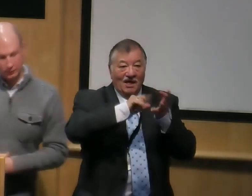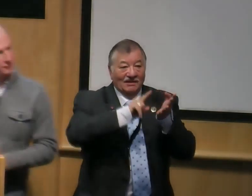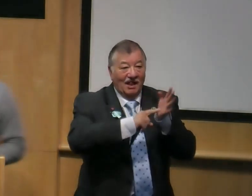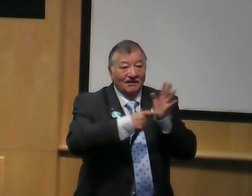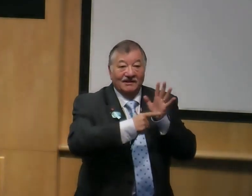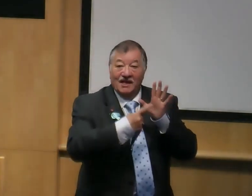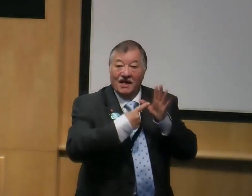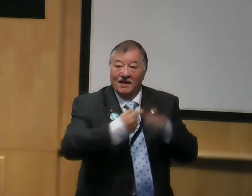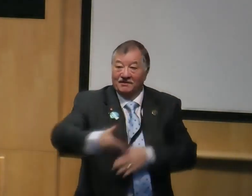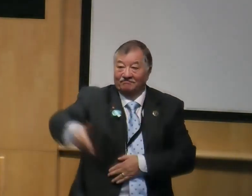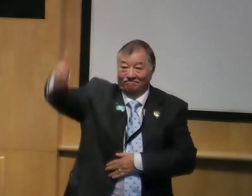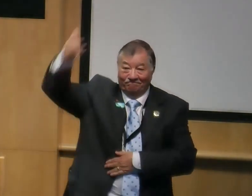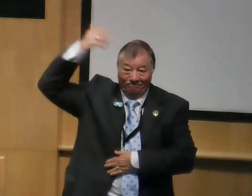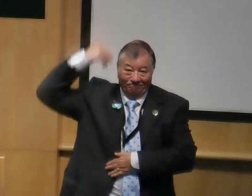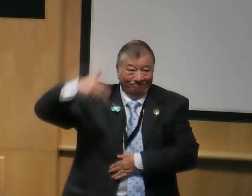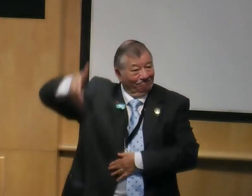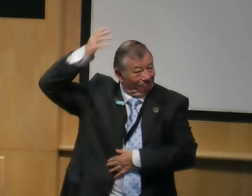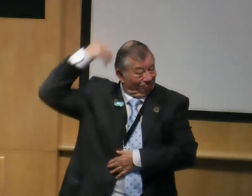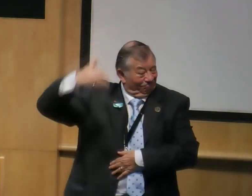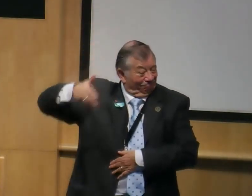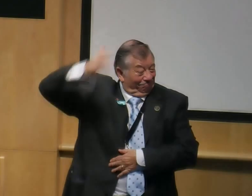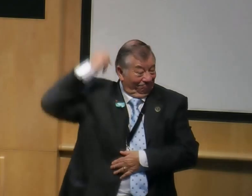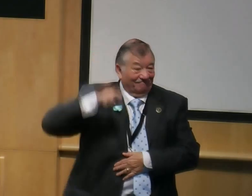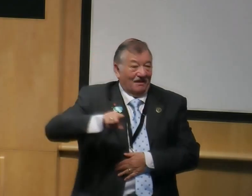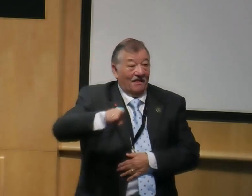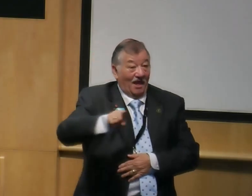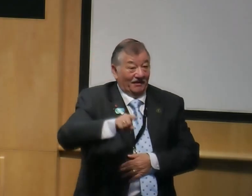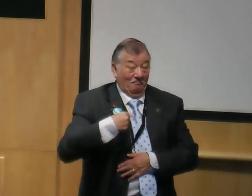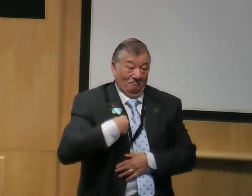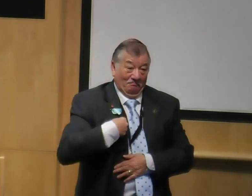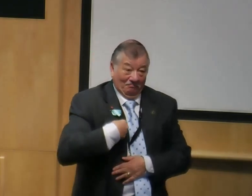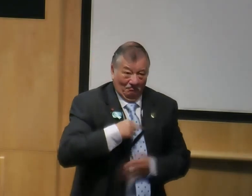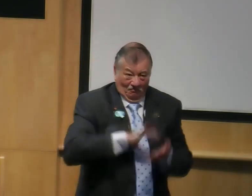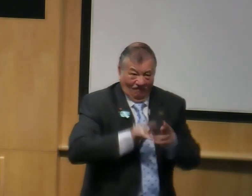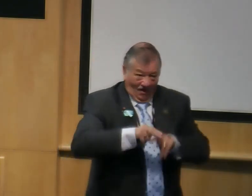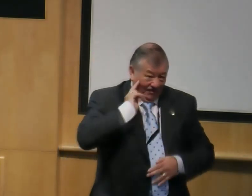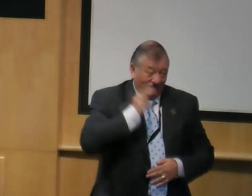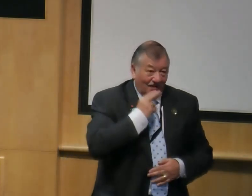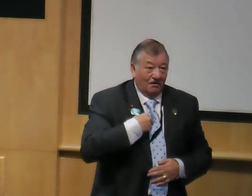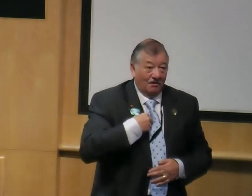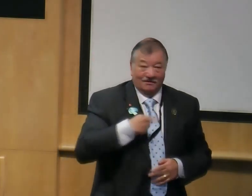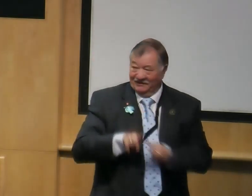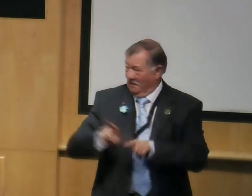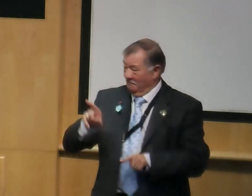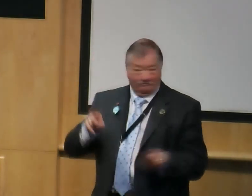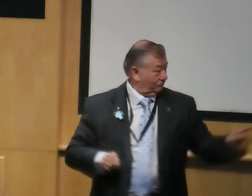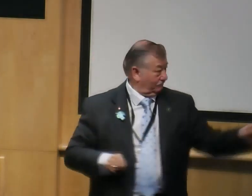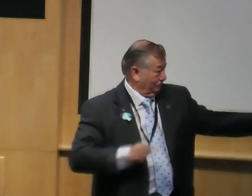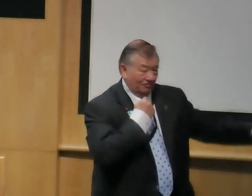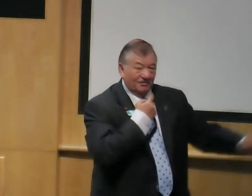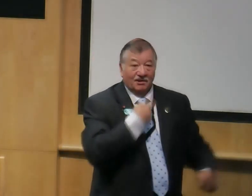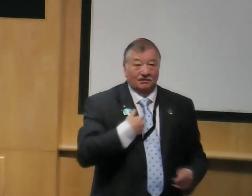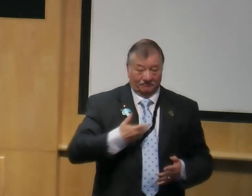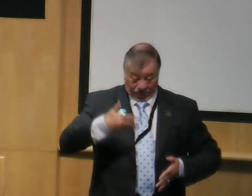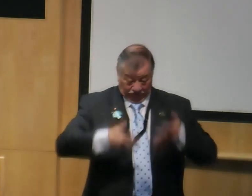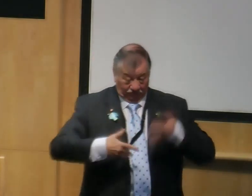answer. I recall the BDA set up the SLTA a long, long time. The SLTA a long, long time ago. And